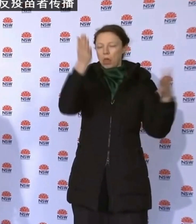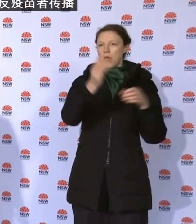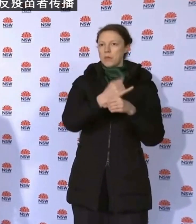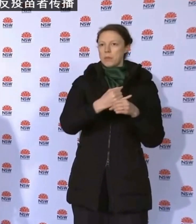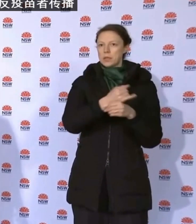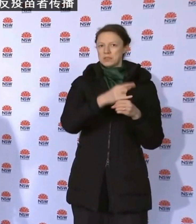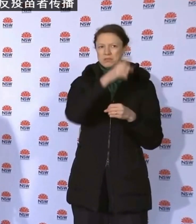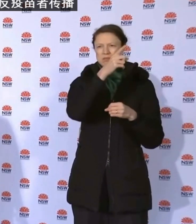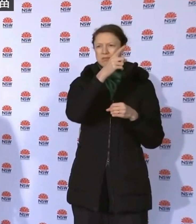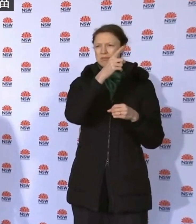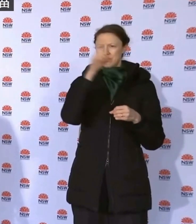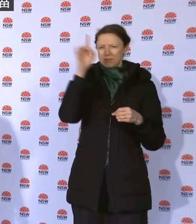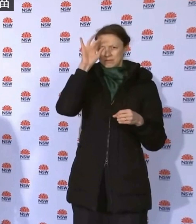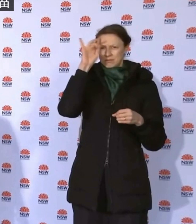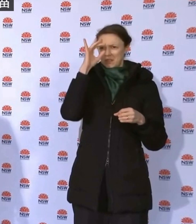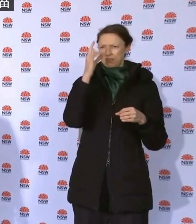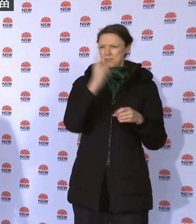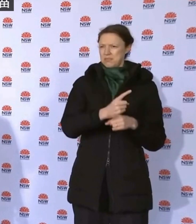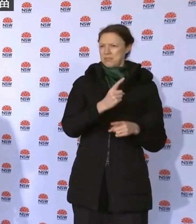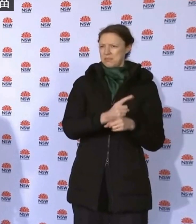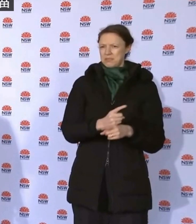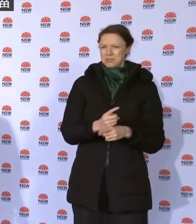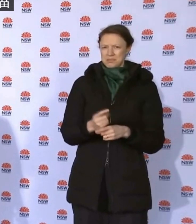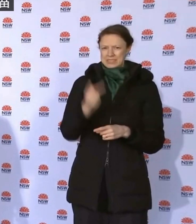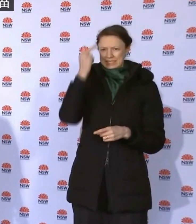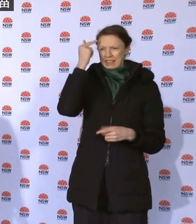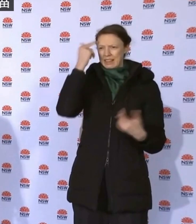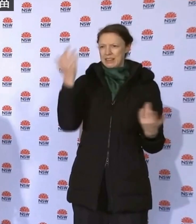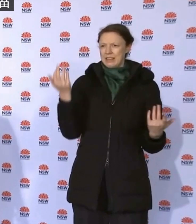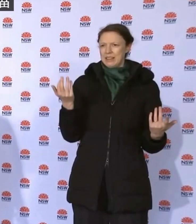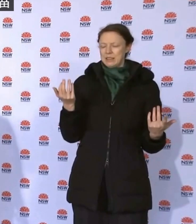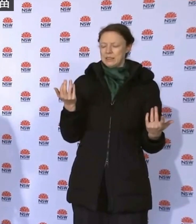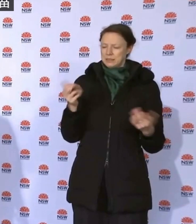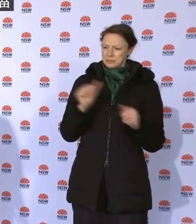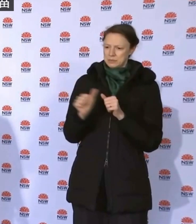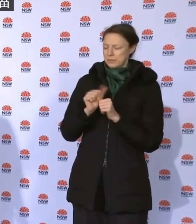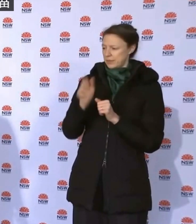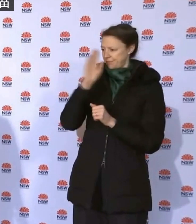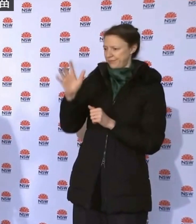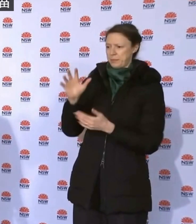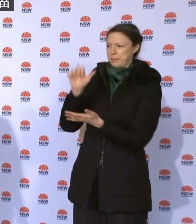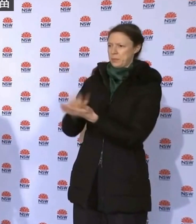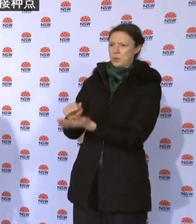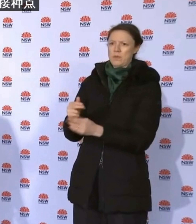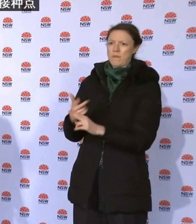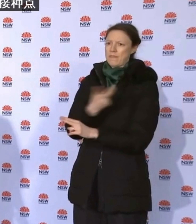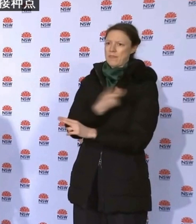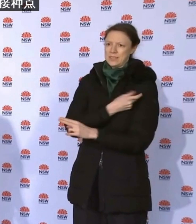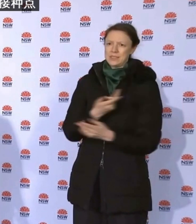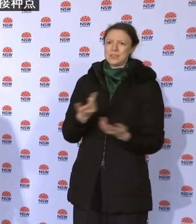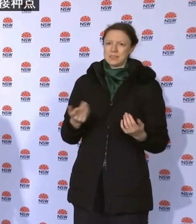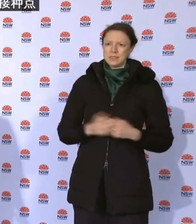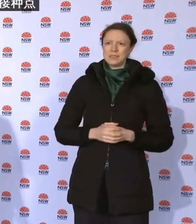by anti-vaxxers who live in another universe. Book yourself in for a vaccination. We